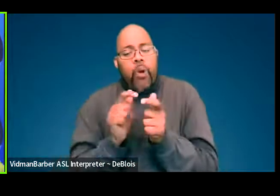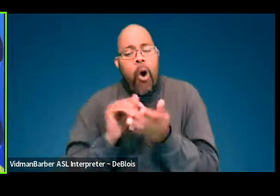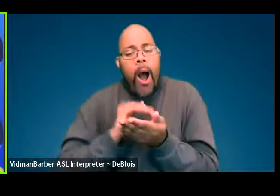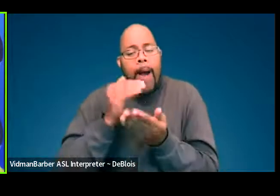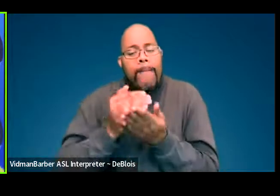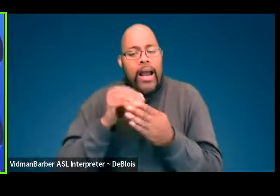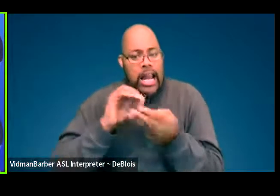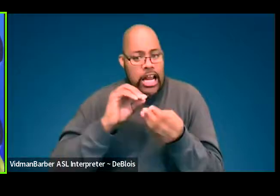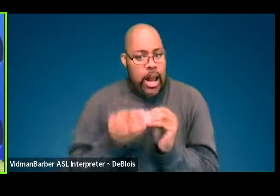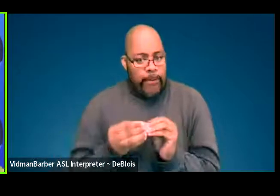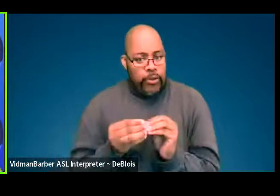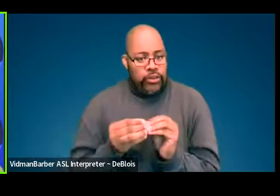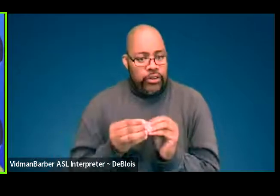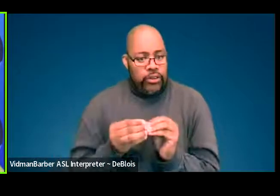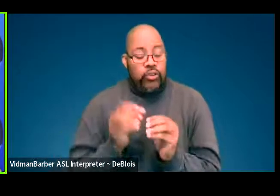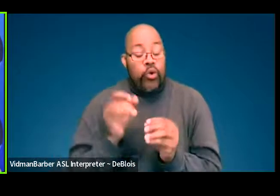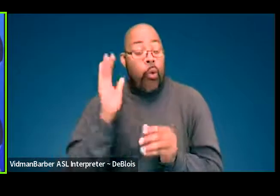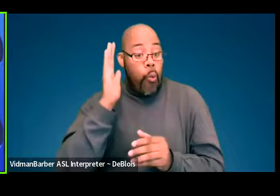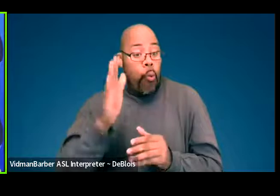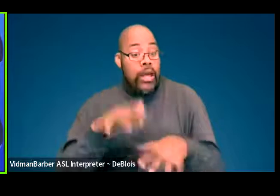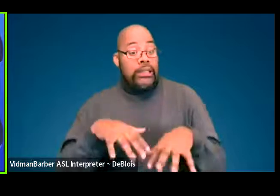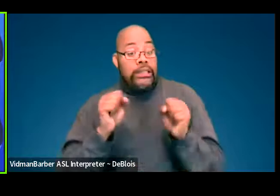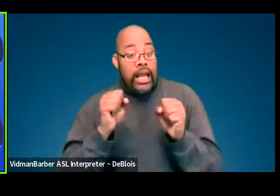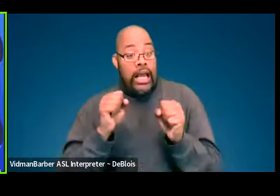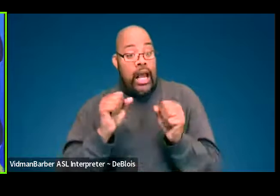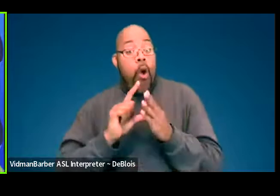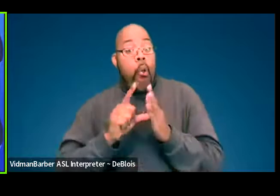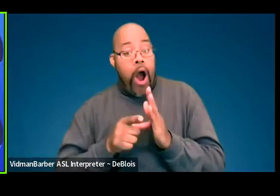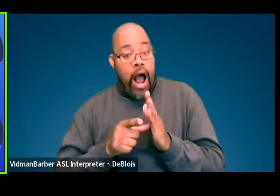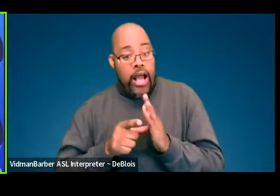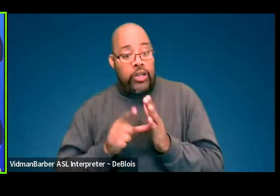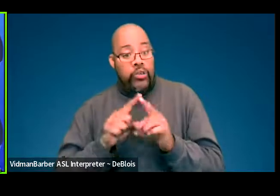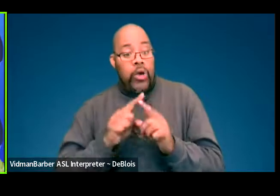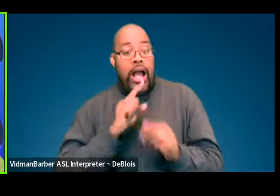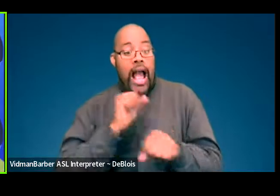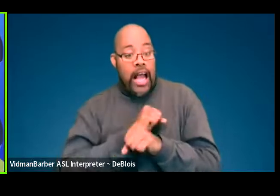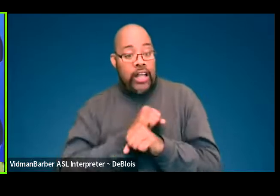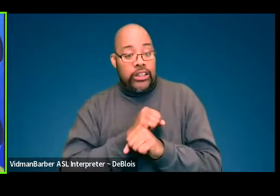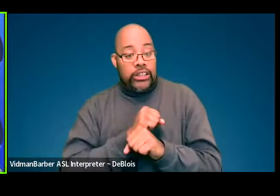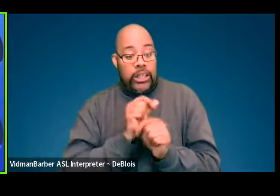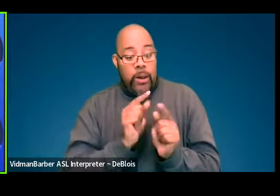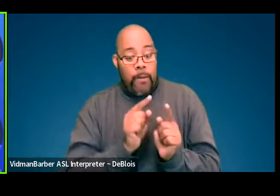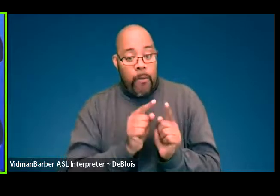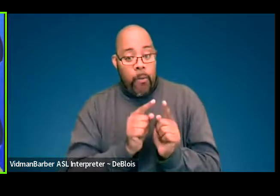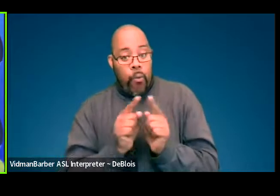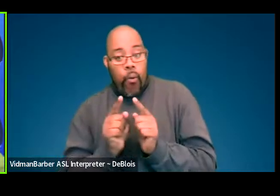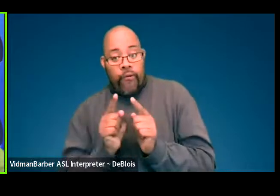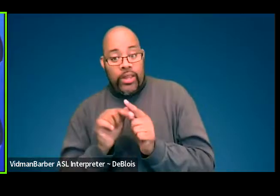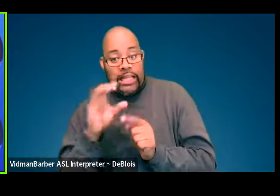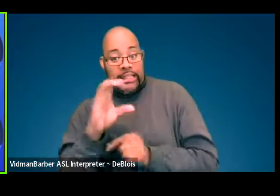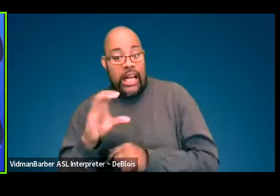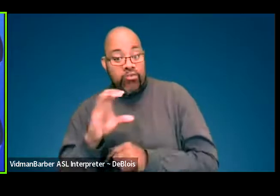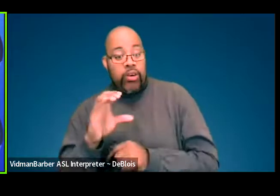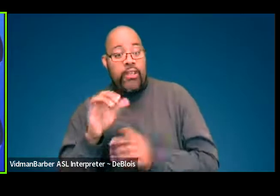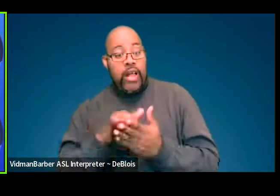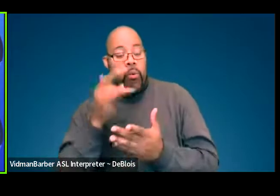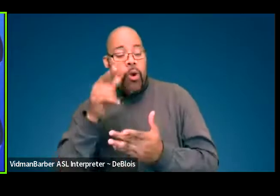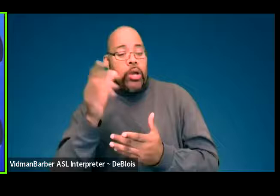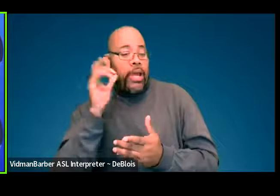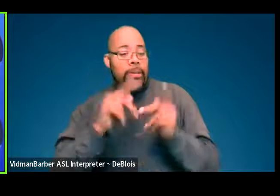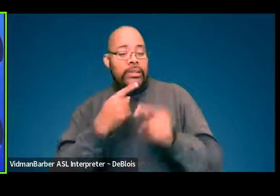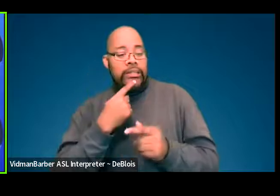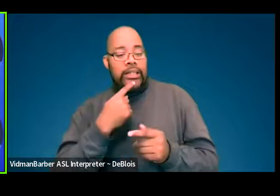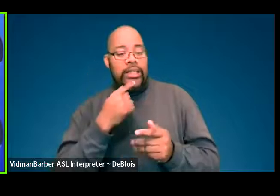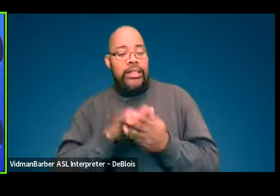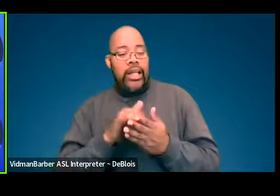amount in numbers. So it will take a while to actually move it to that centigrade. And so that's why you hear people